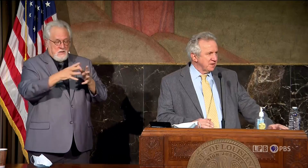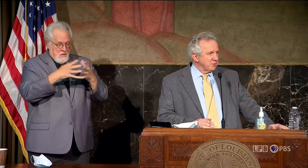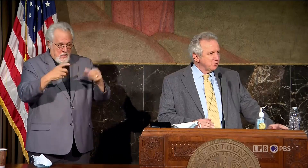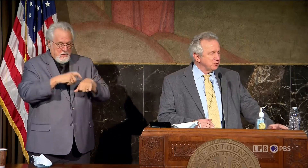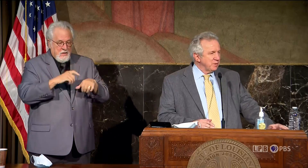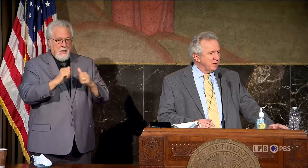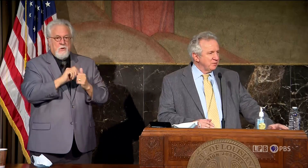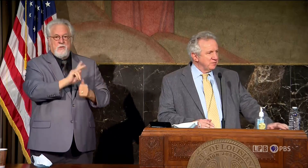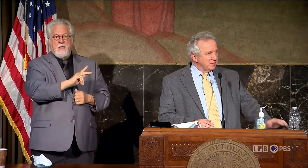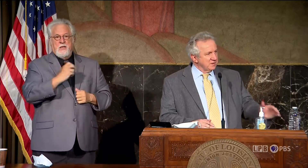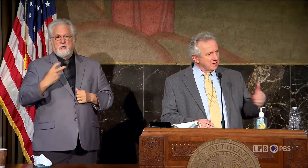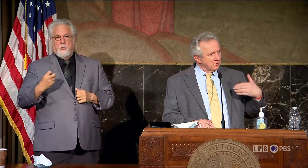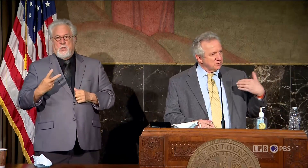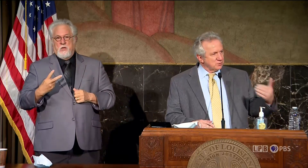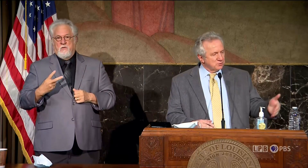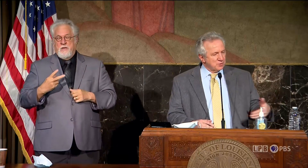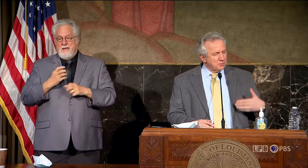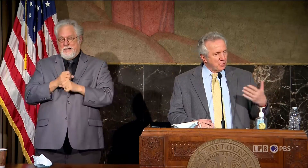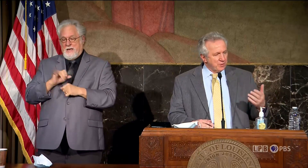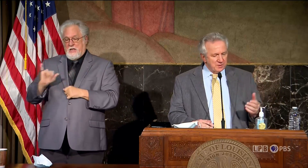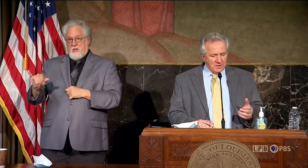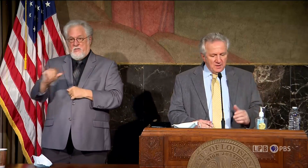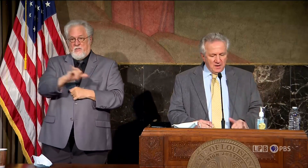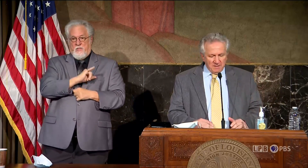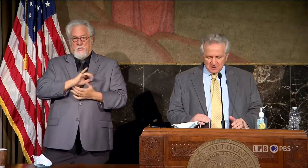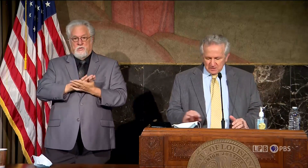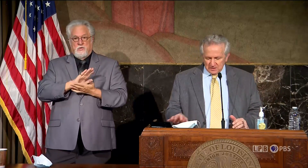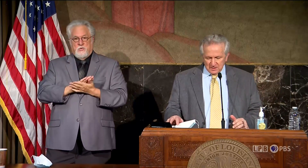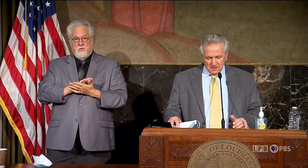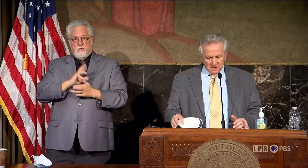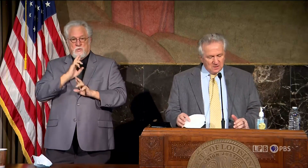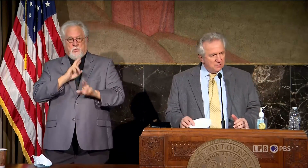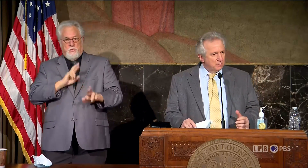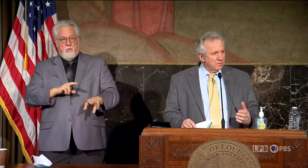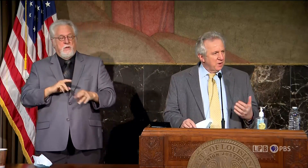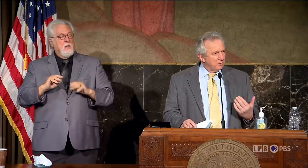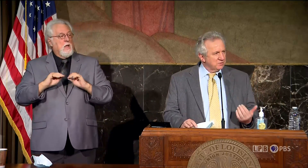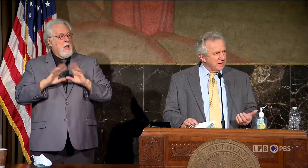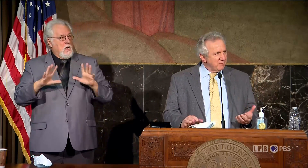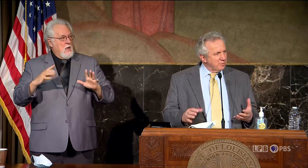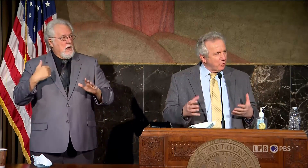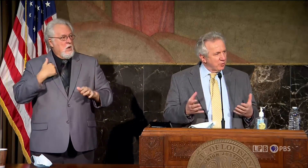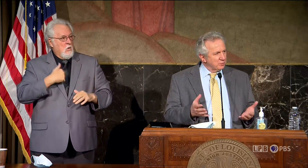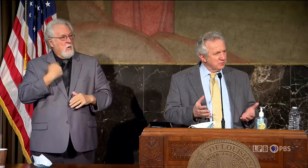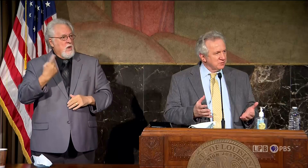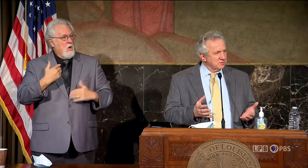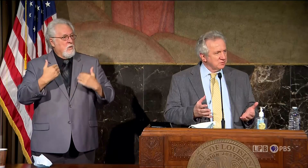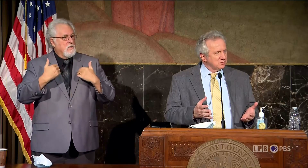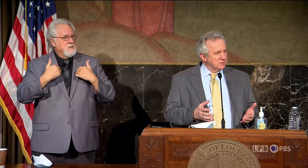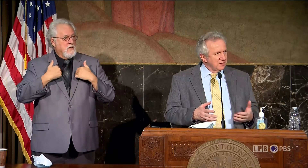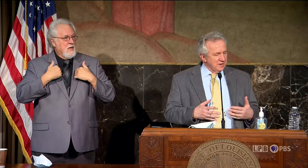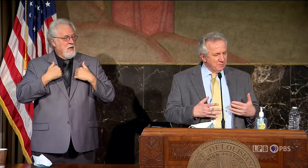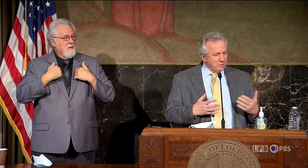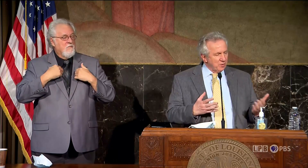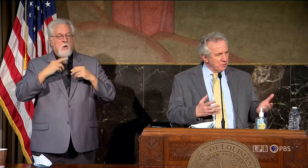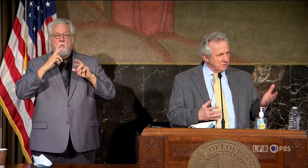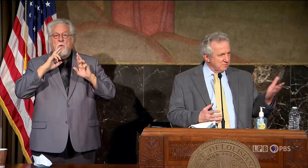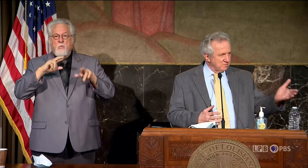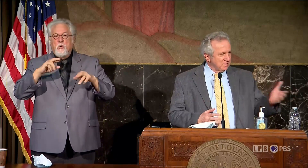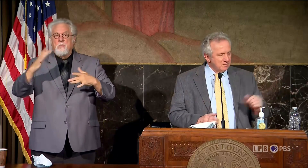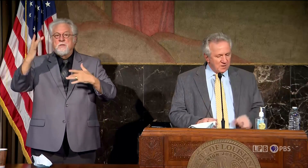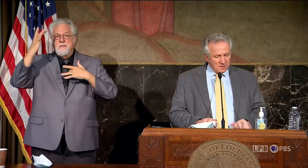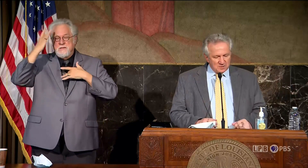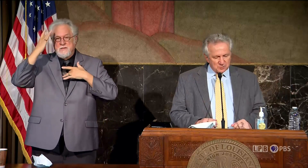weeks with K through 12 and getting those schools on board. Obviously, we always have reportable diseases, and we work